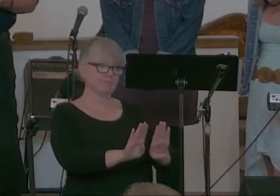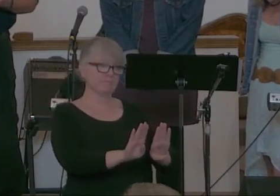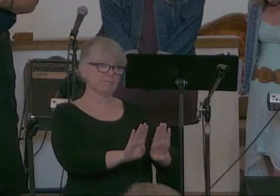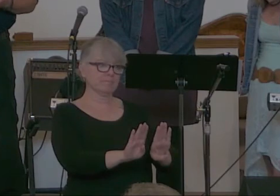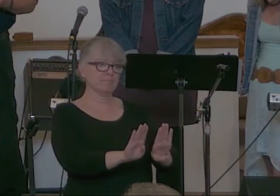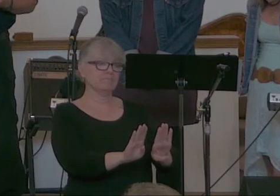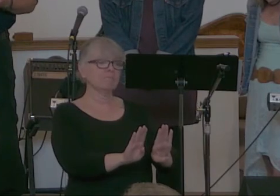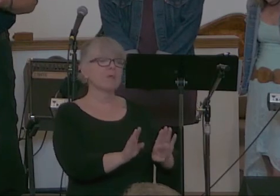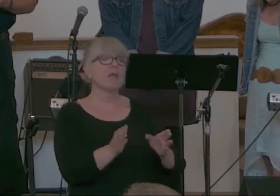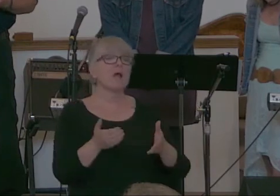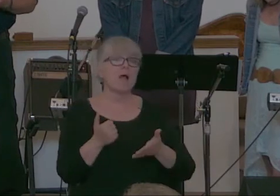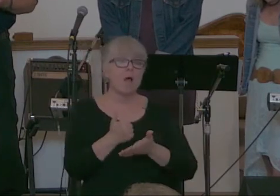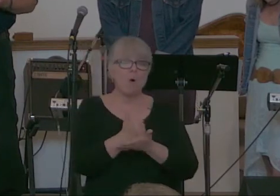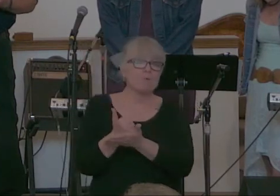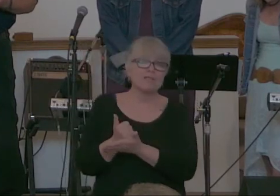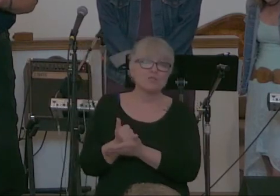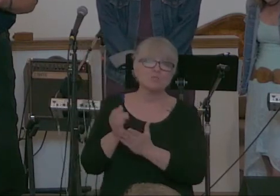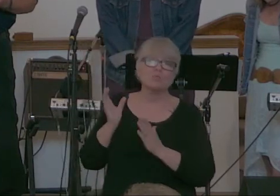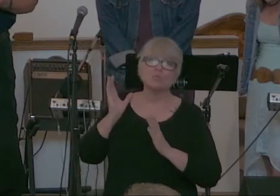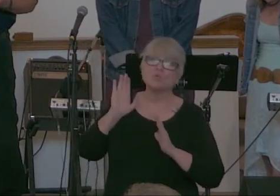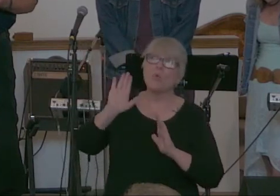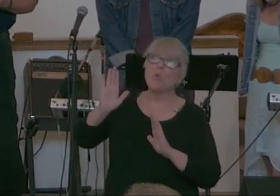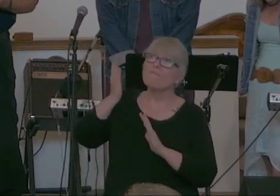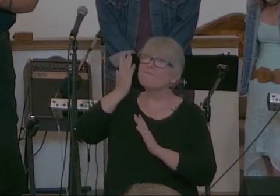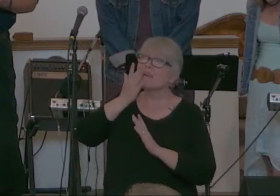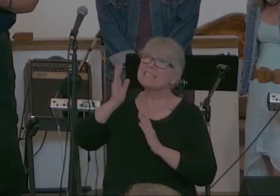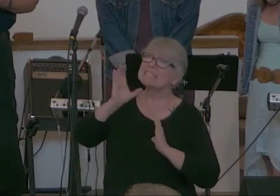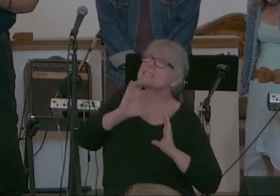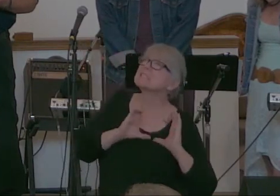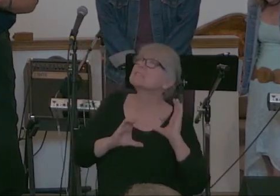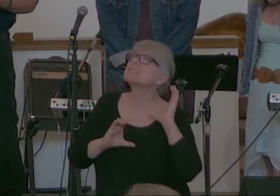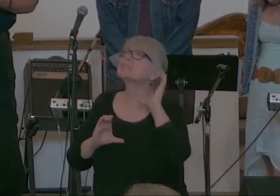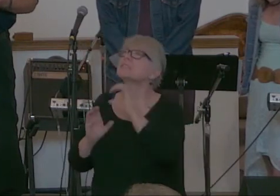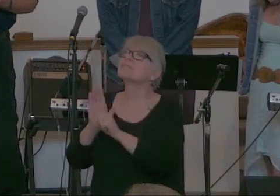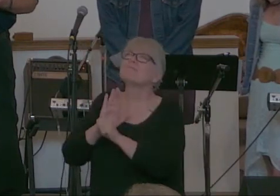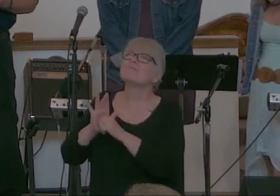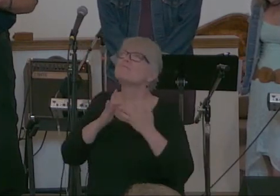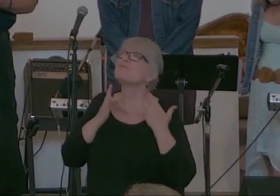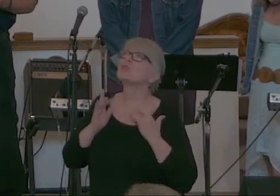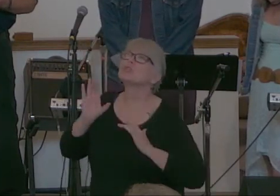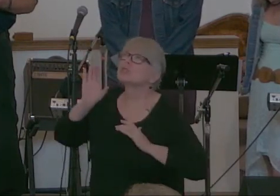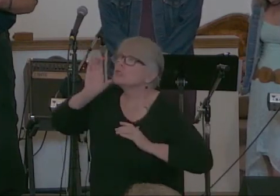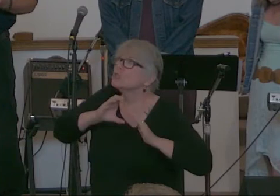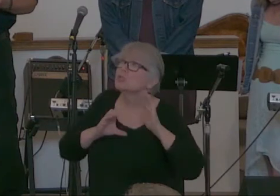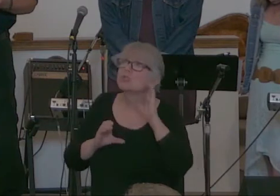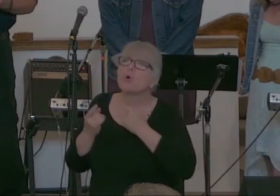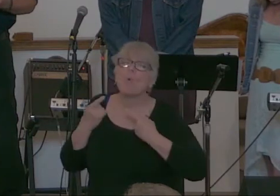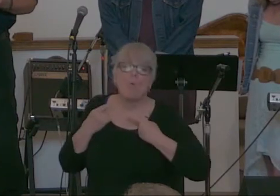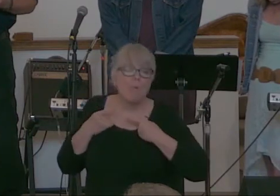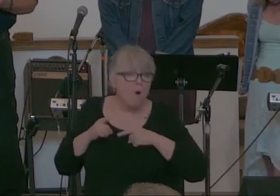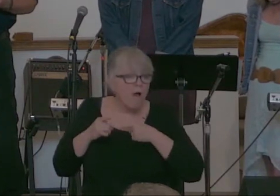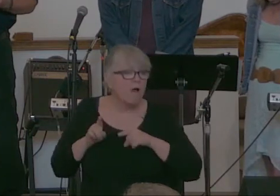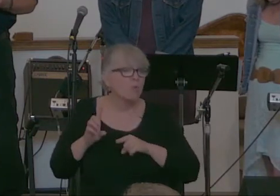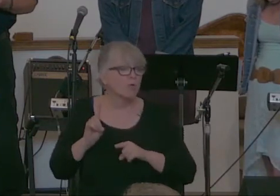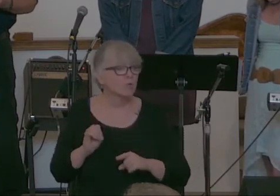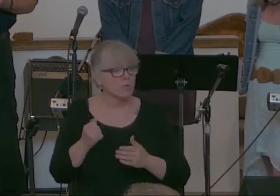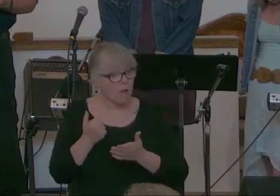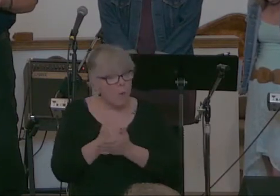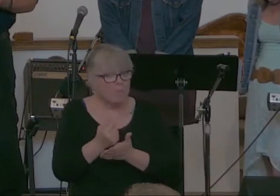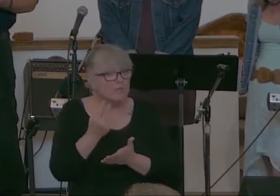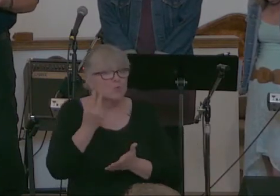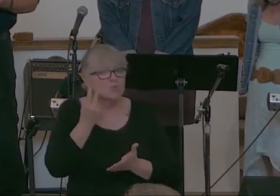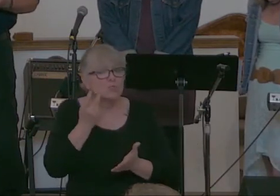let us seek your face, Father God, with our whole hearts, Father. And Lord, as we seek your face, Lord, we'll begin to see the doors that